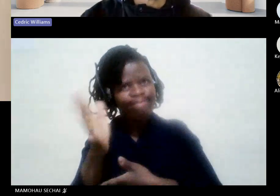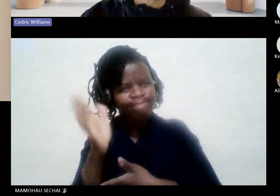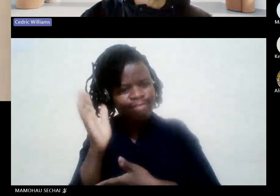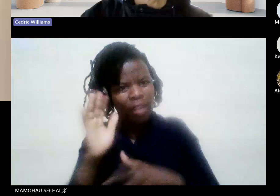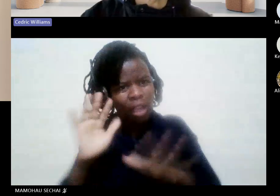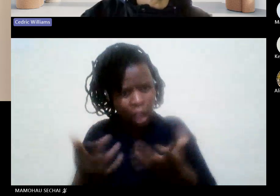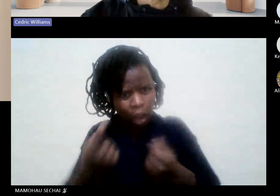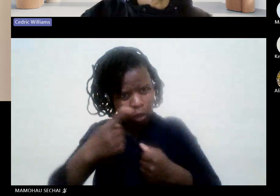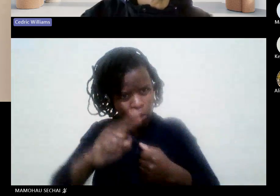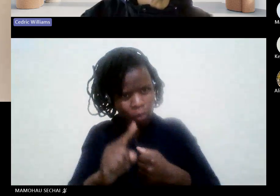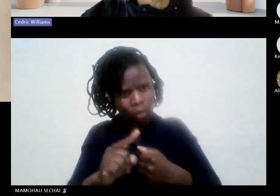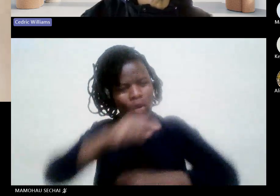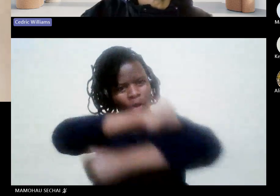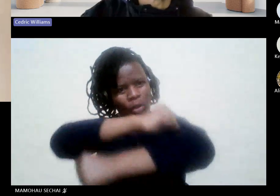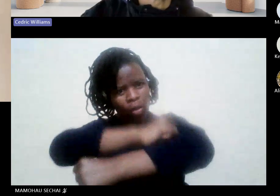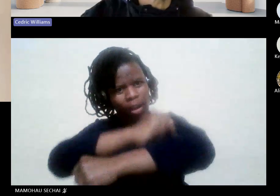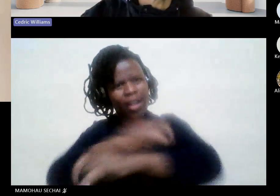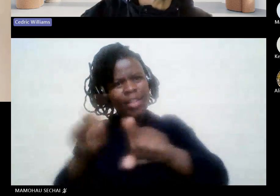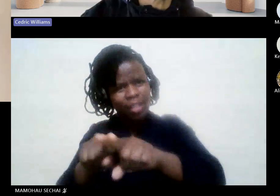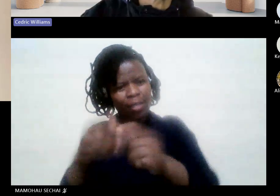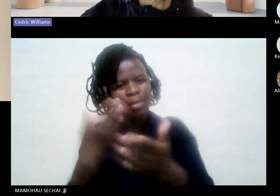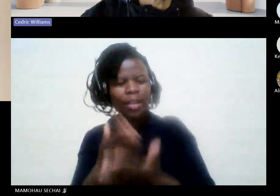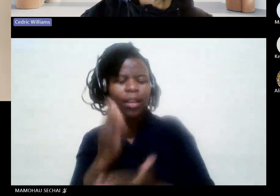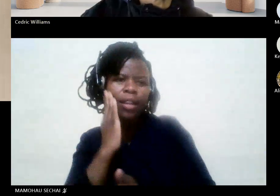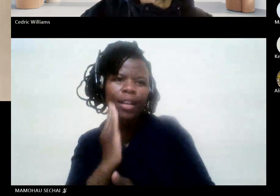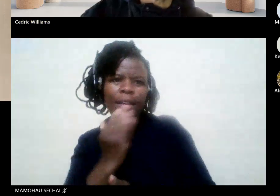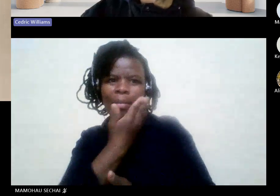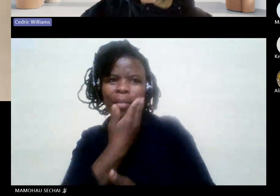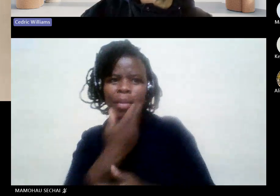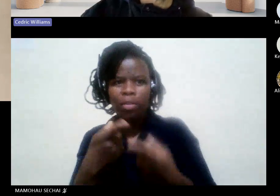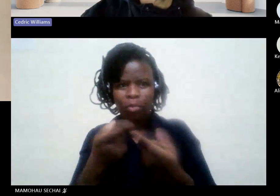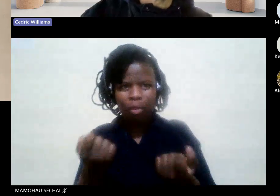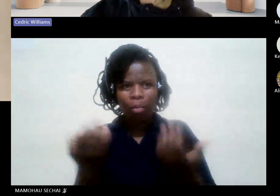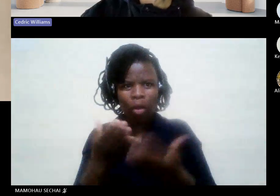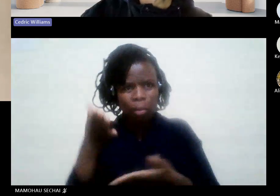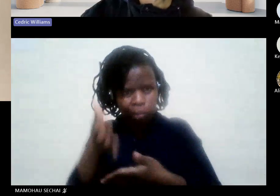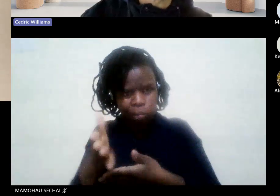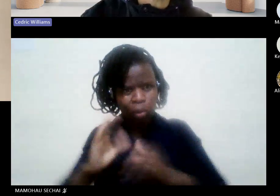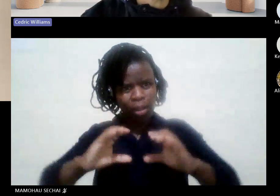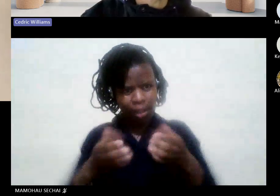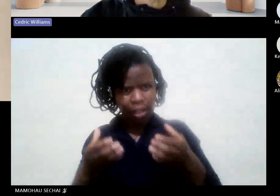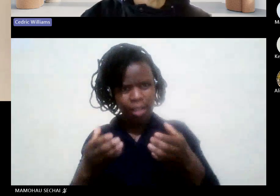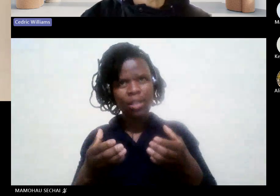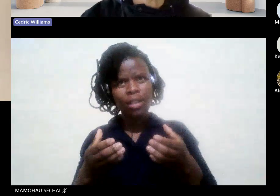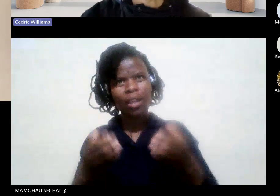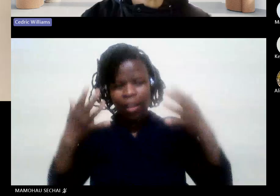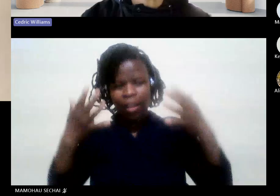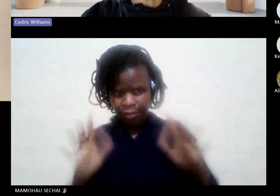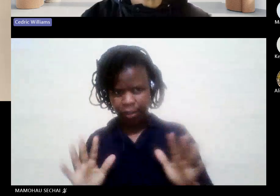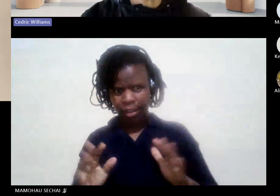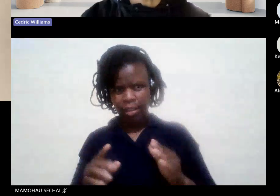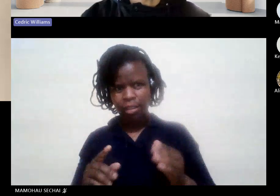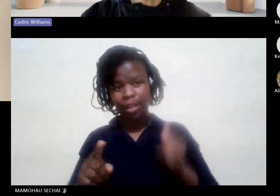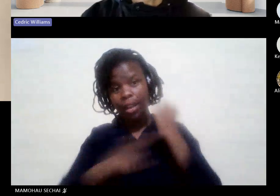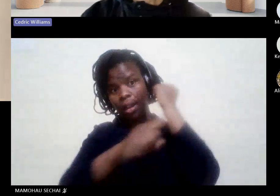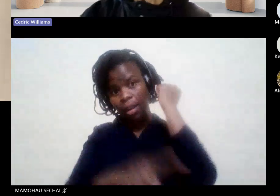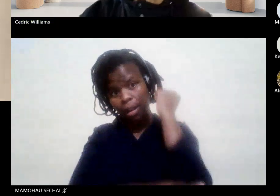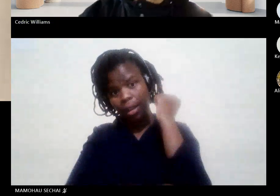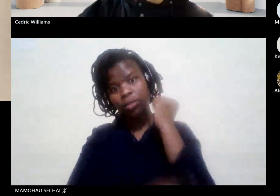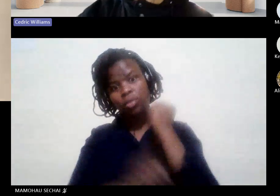learner to benefit from the experience in the class? And then obviously the last point is the expression.